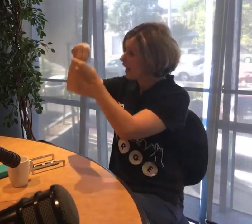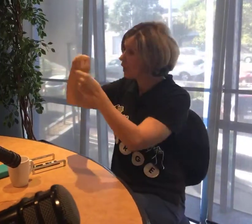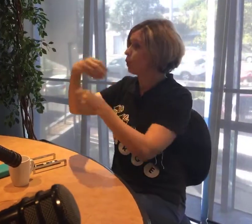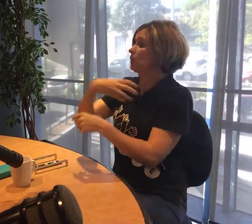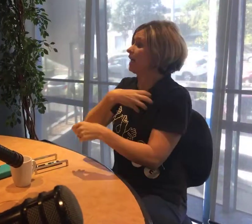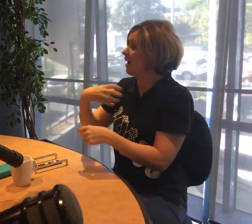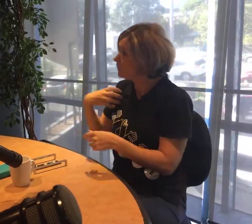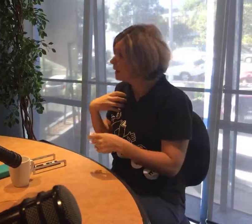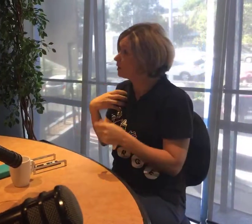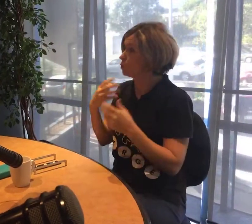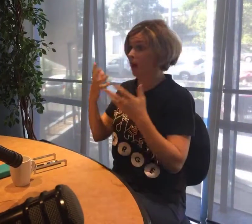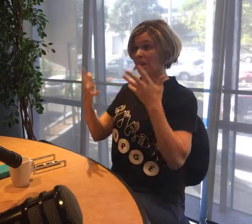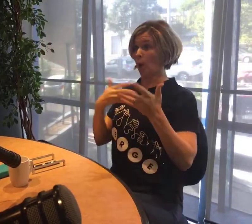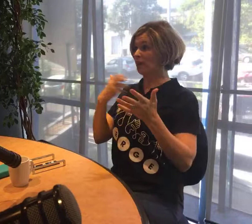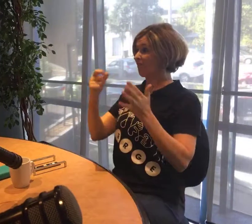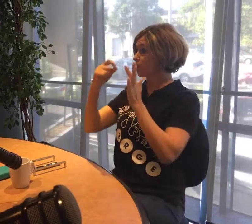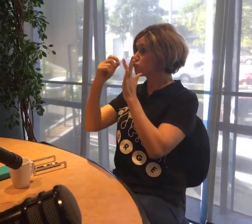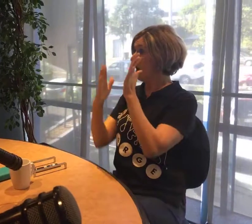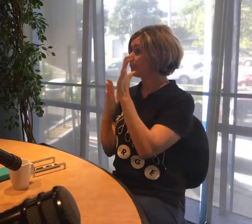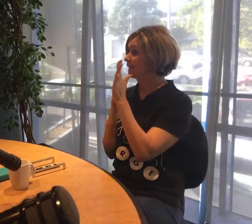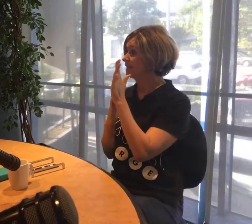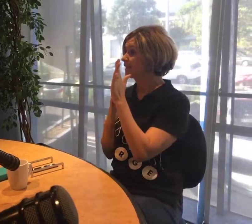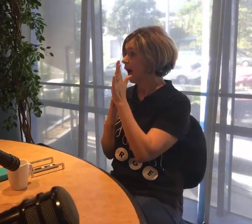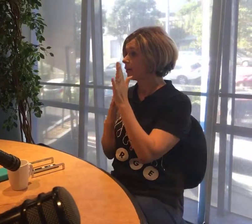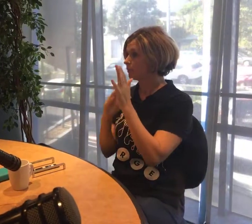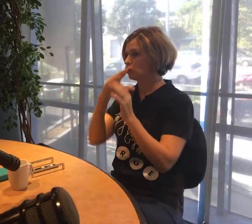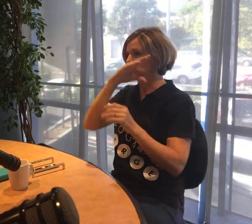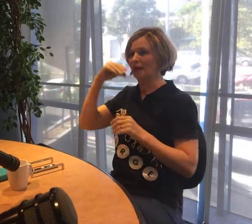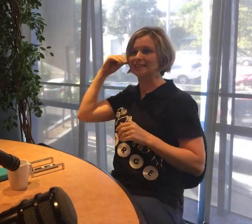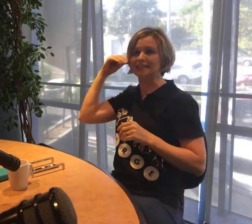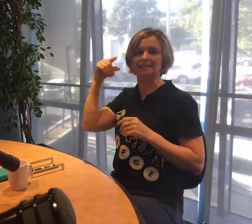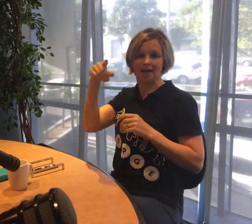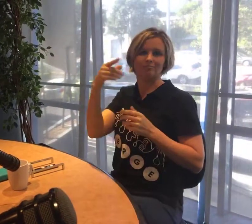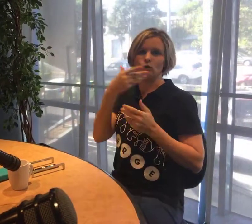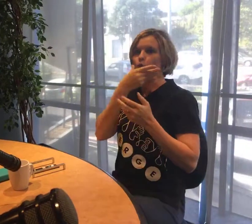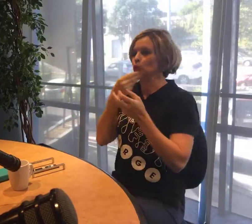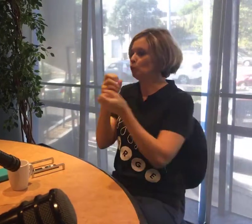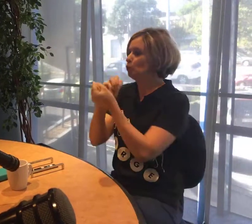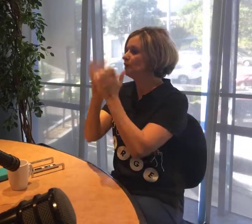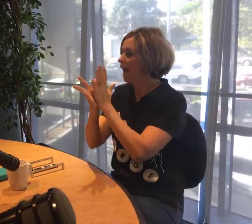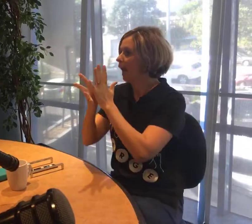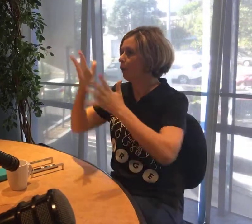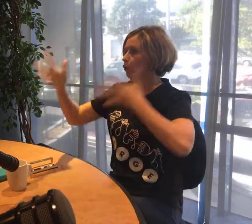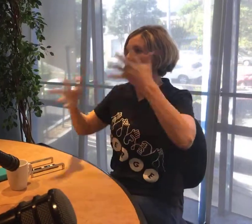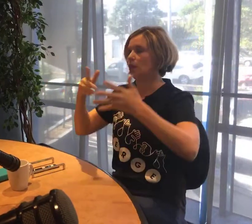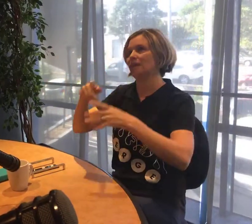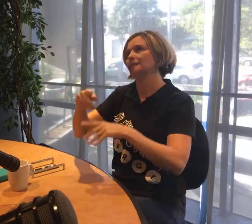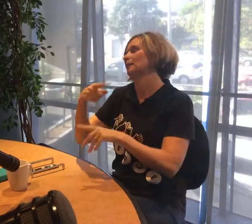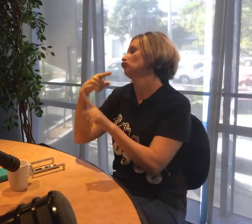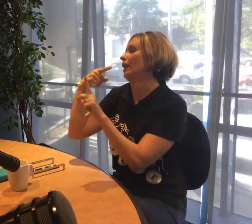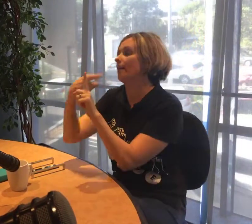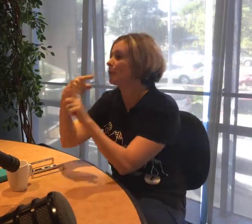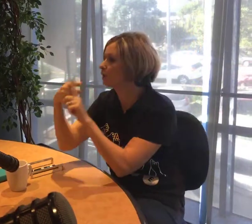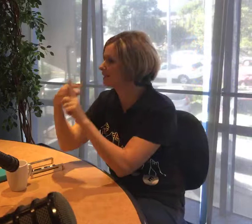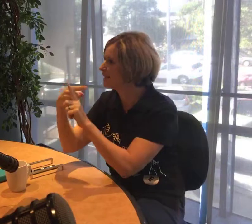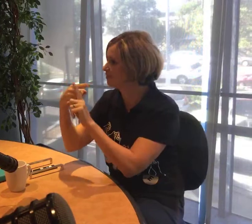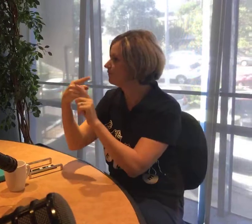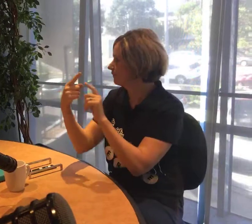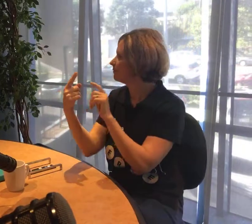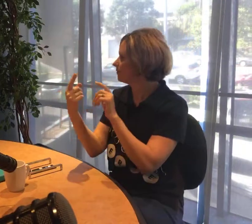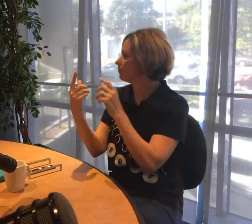being able to step up as well. So we also have, as we know, Jacinda Ardern,